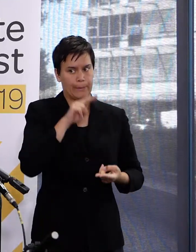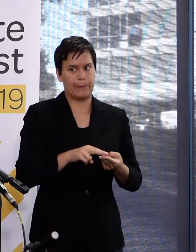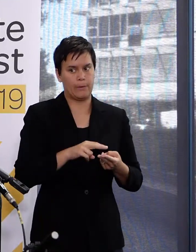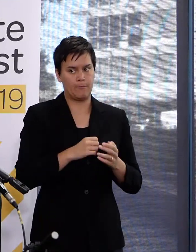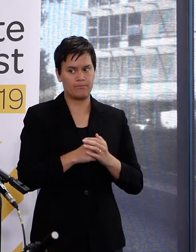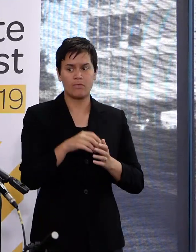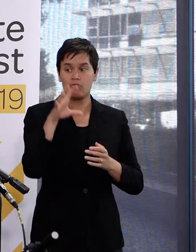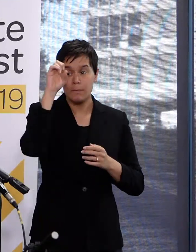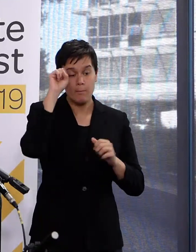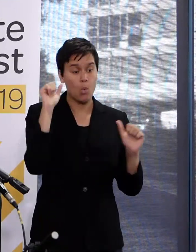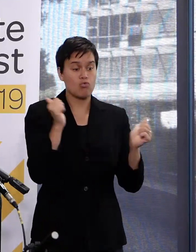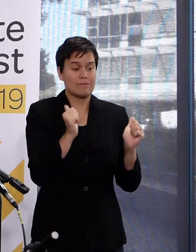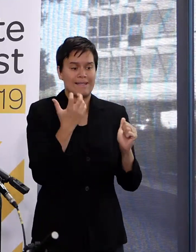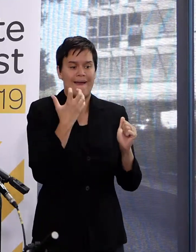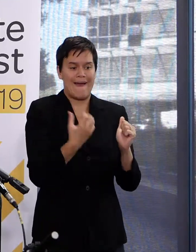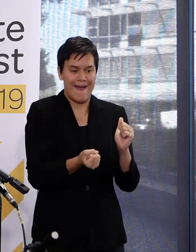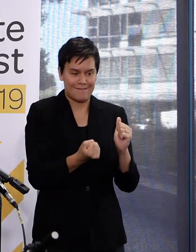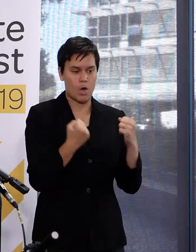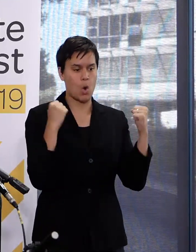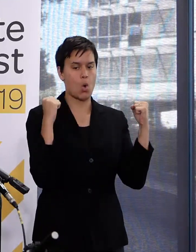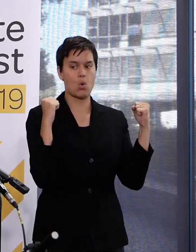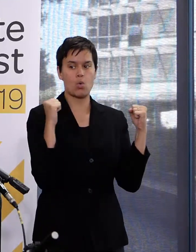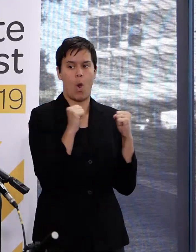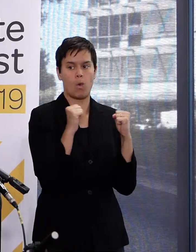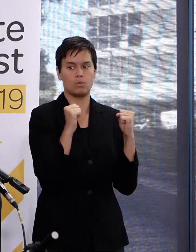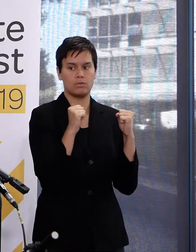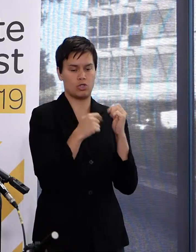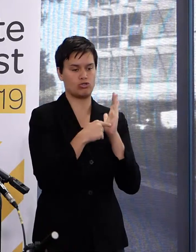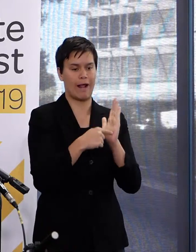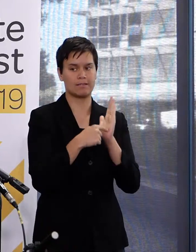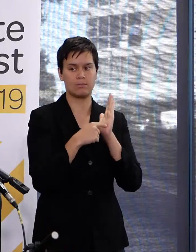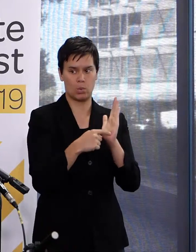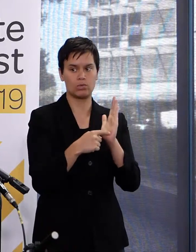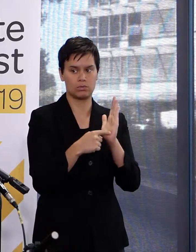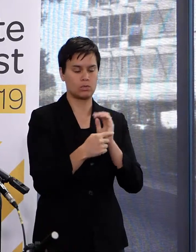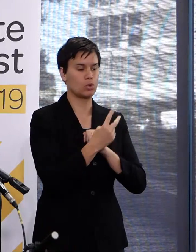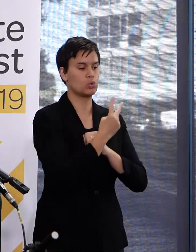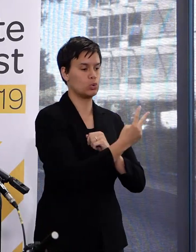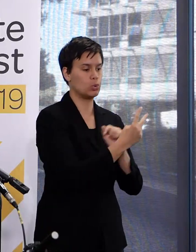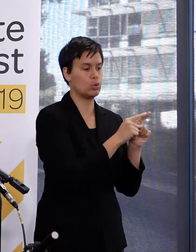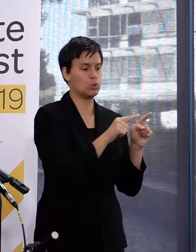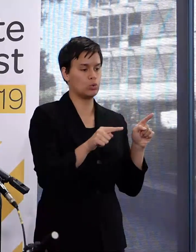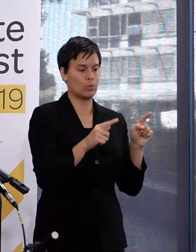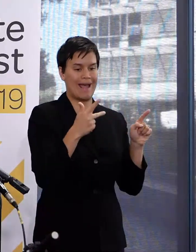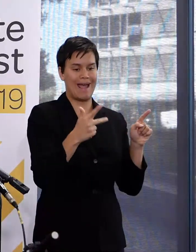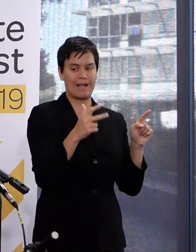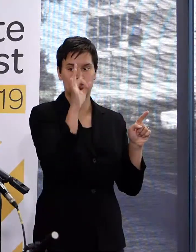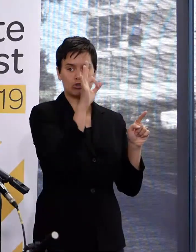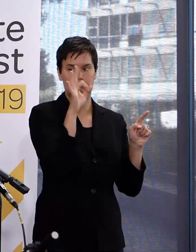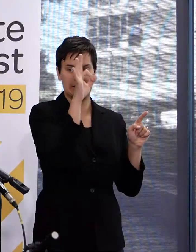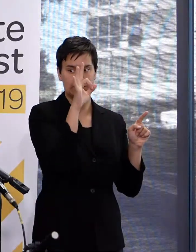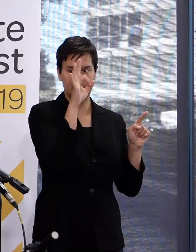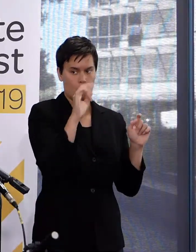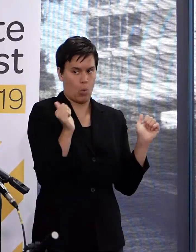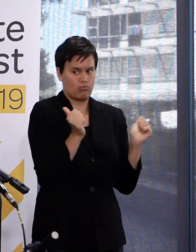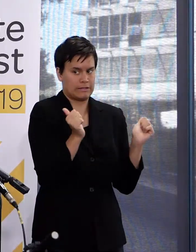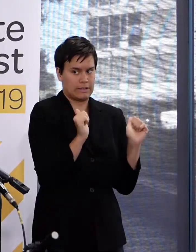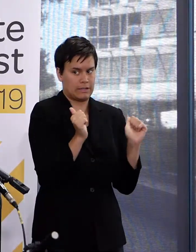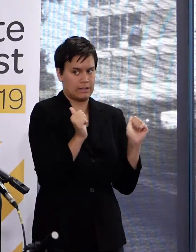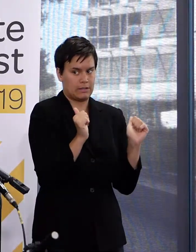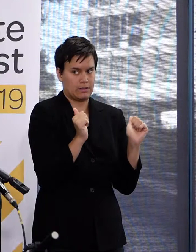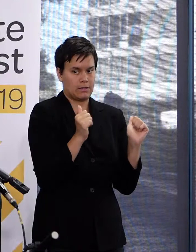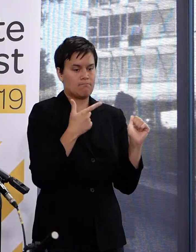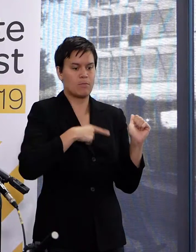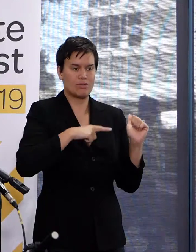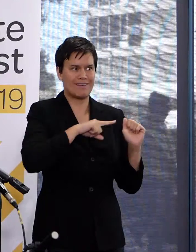cold chains in place at that 2 to 8 degrees for virtually all our current vaccines, and so the health system is